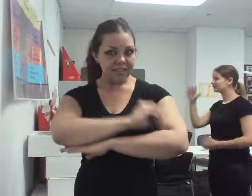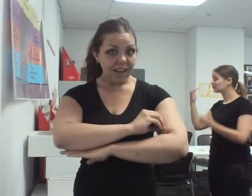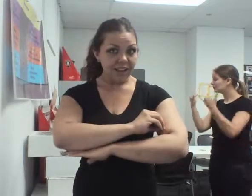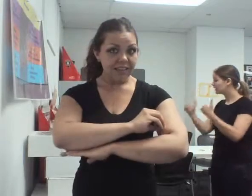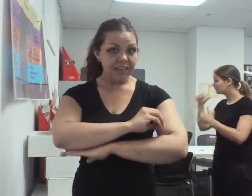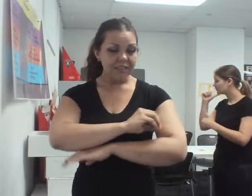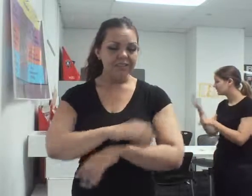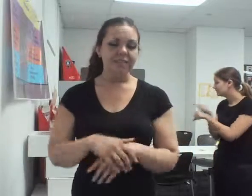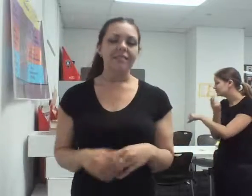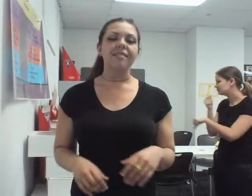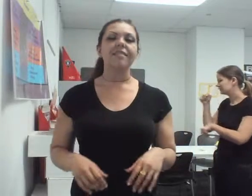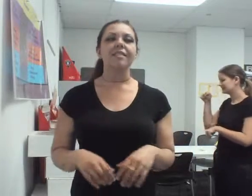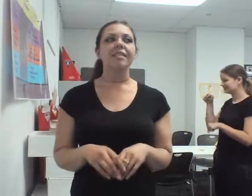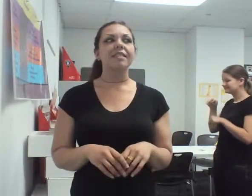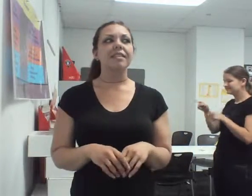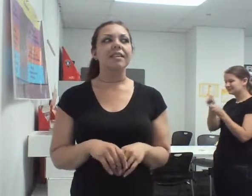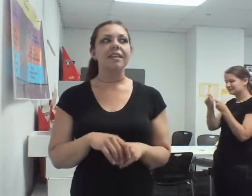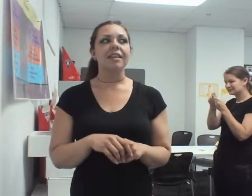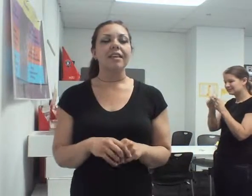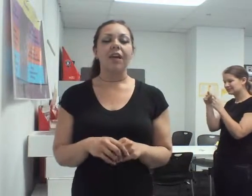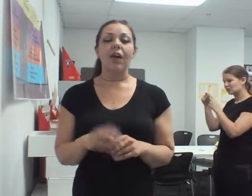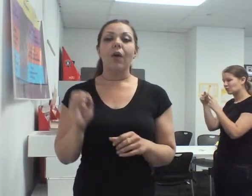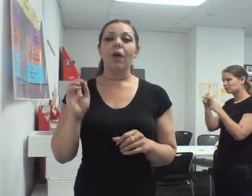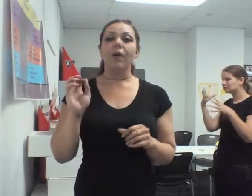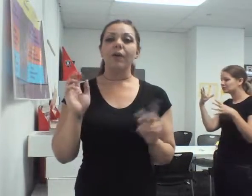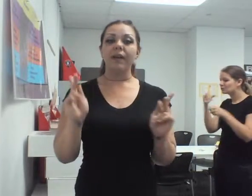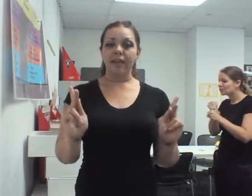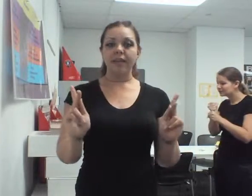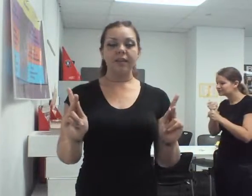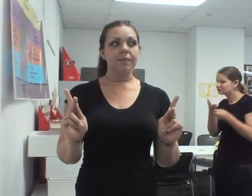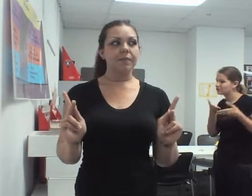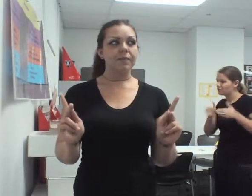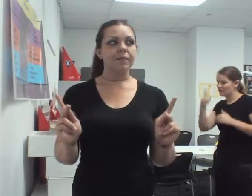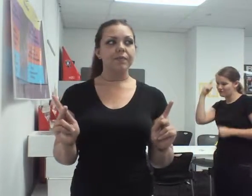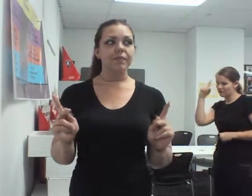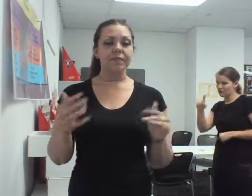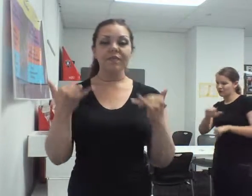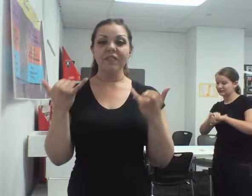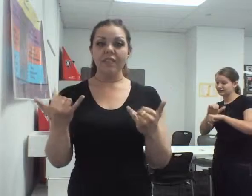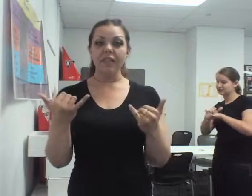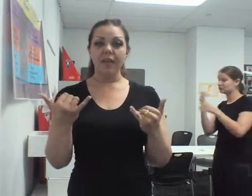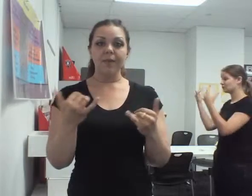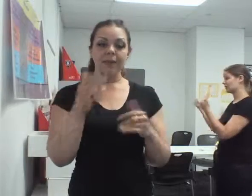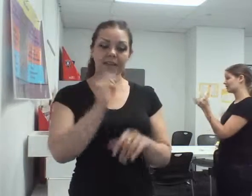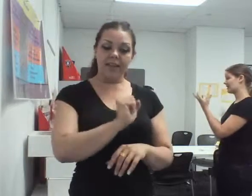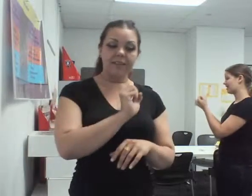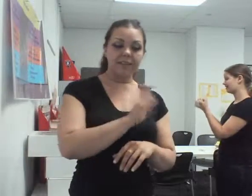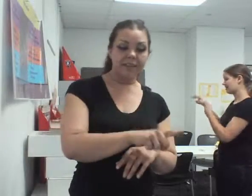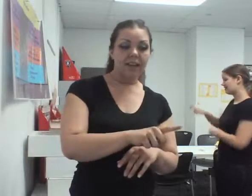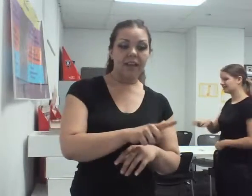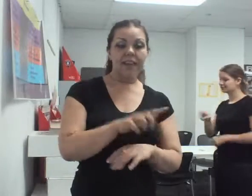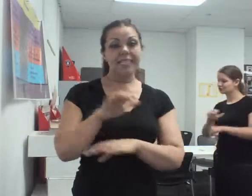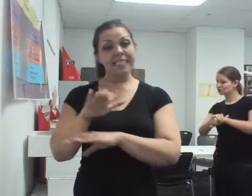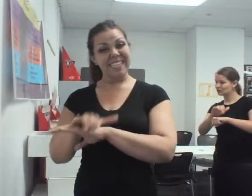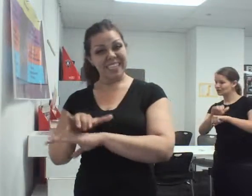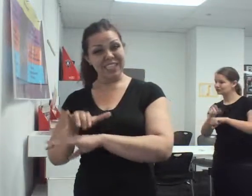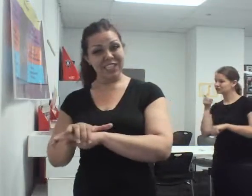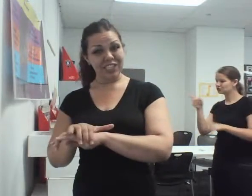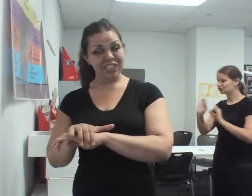but compress it some other way in English for me. So now we're going ASL into spoken English, and you're interpreting for me,